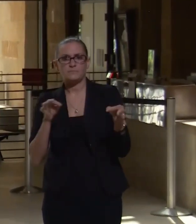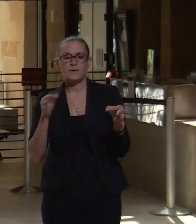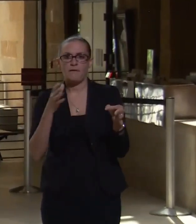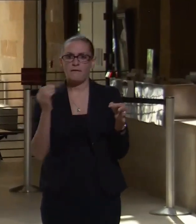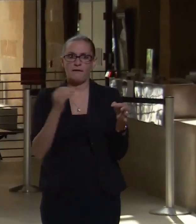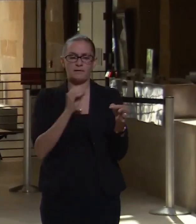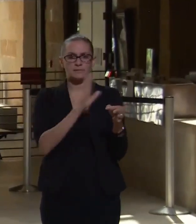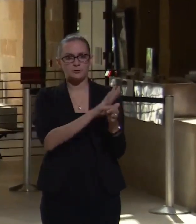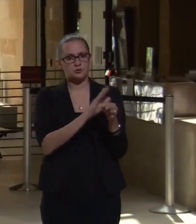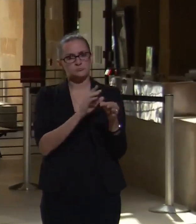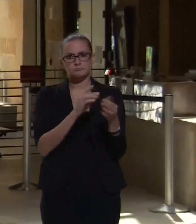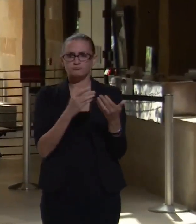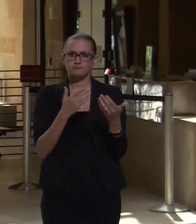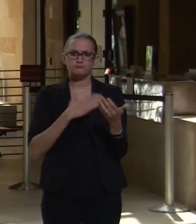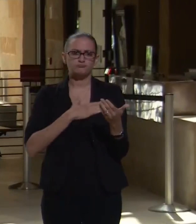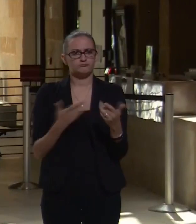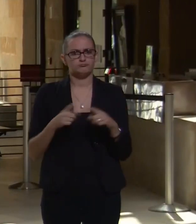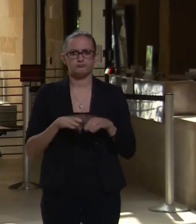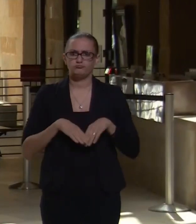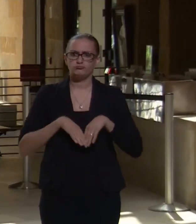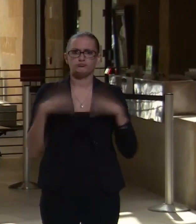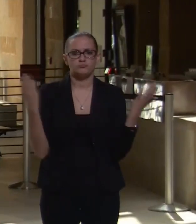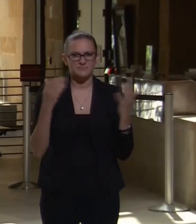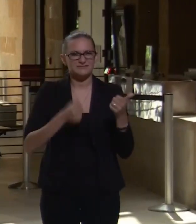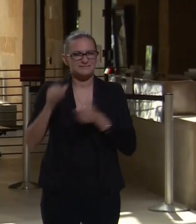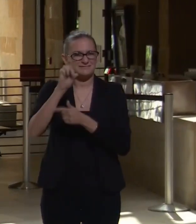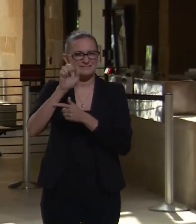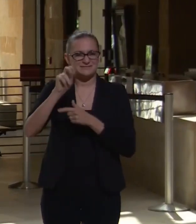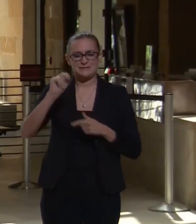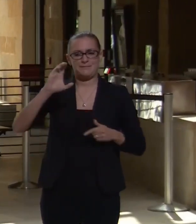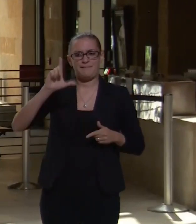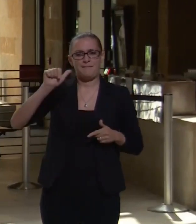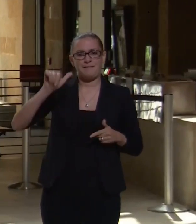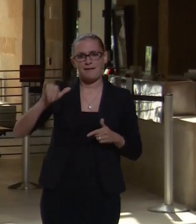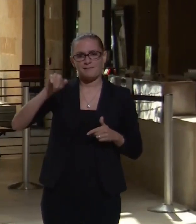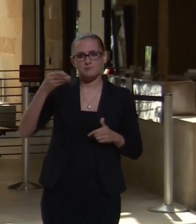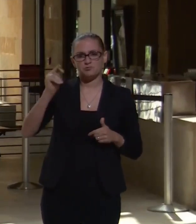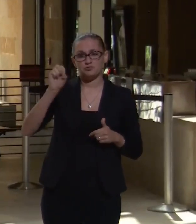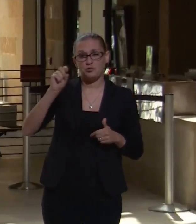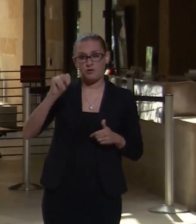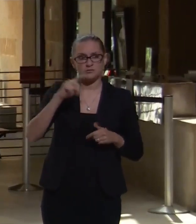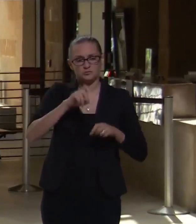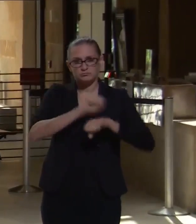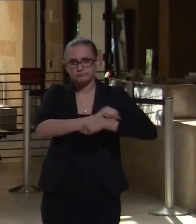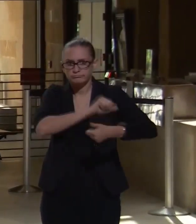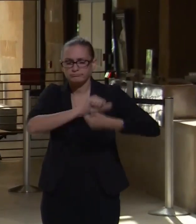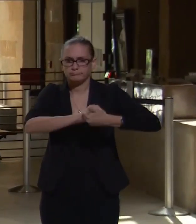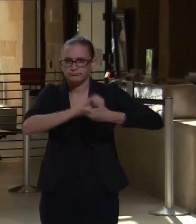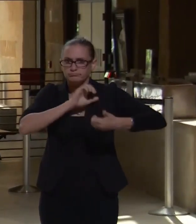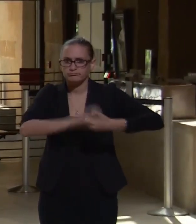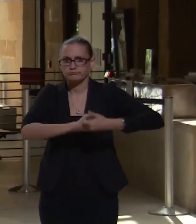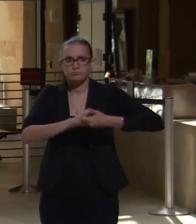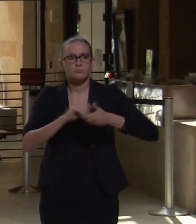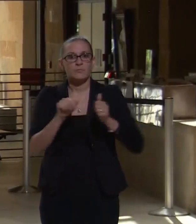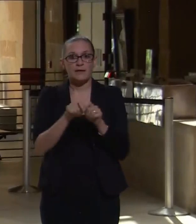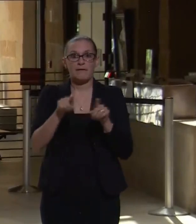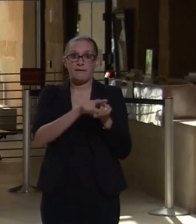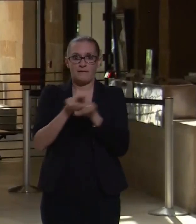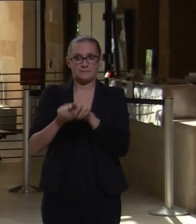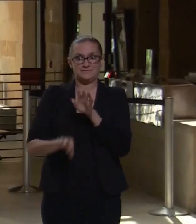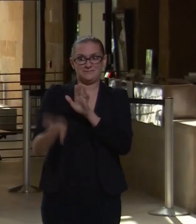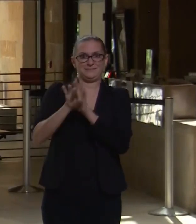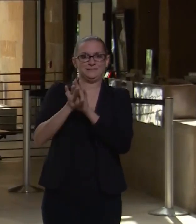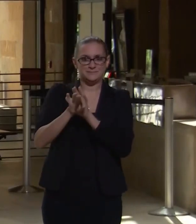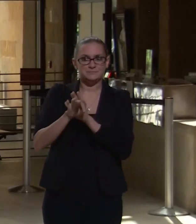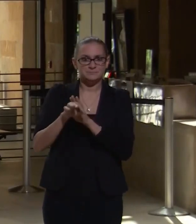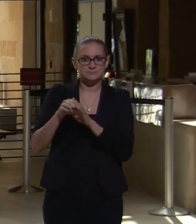the openness of Dr. Clay Johnson, the Dean of the Dell Medical School, to really collaborate with us as elected and appointed